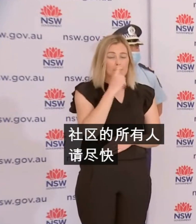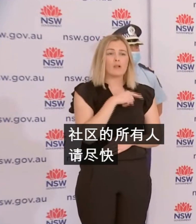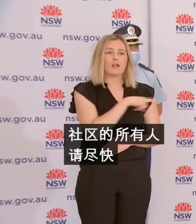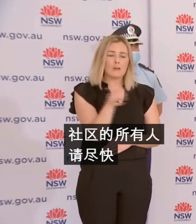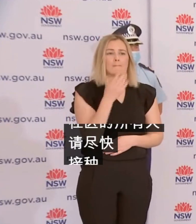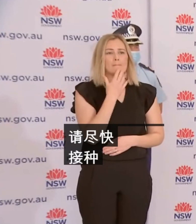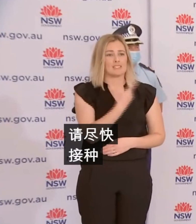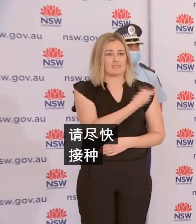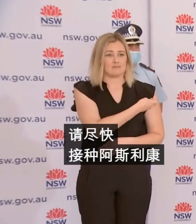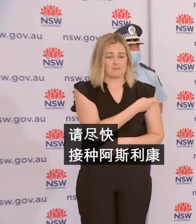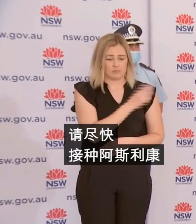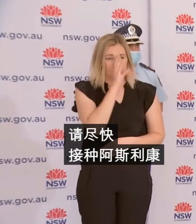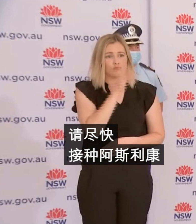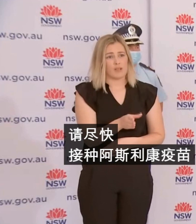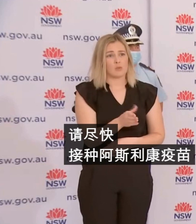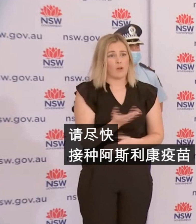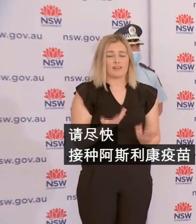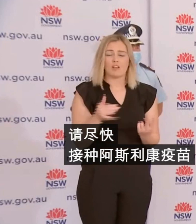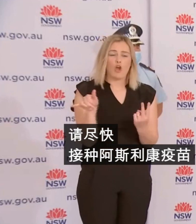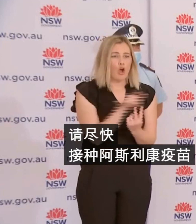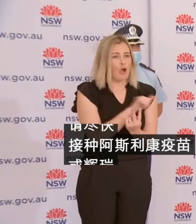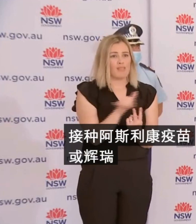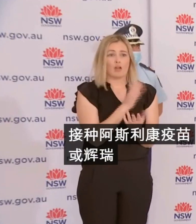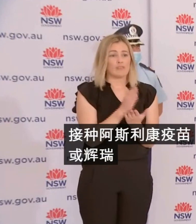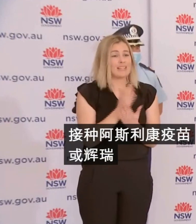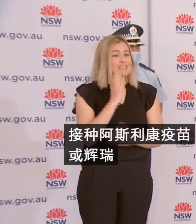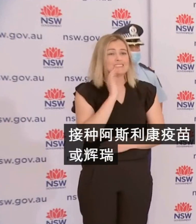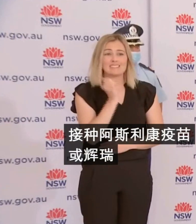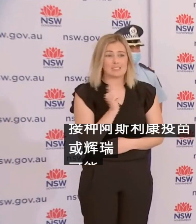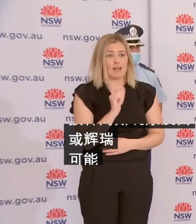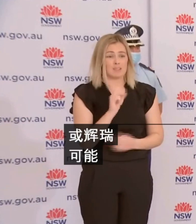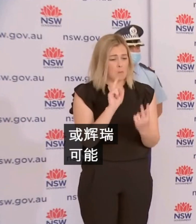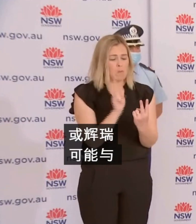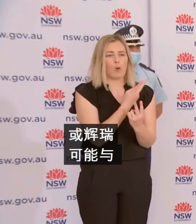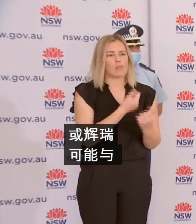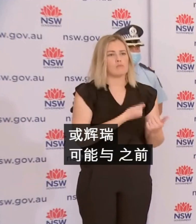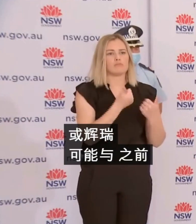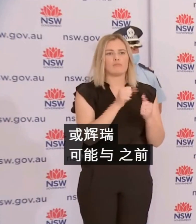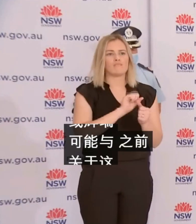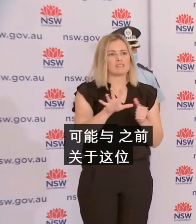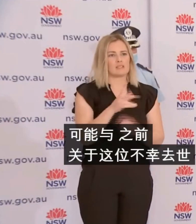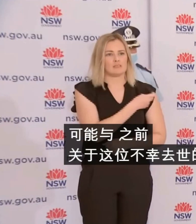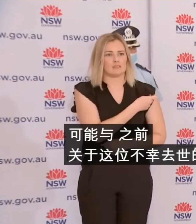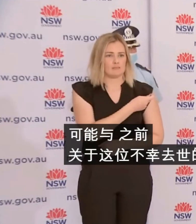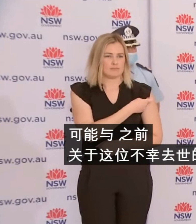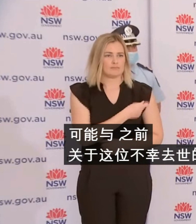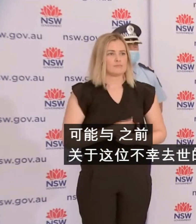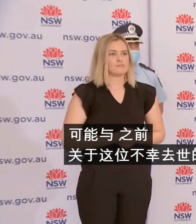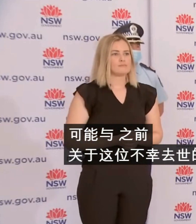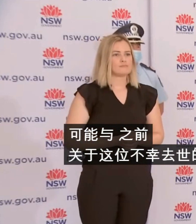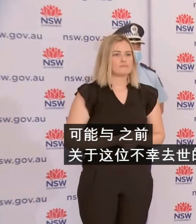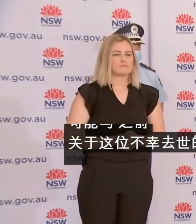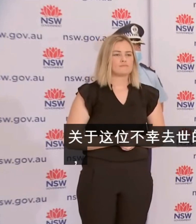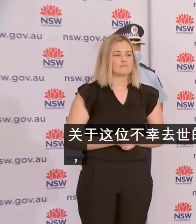as you can with either the AstraZeneca vaccine or the Pfizer. Perhaps in relation to the earlier question about the